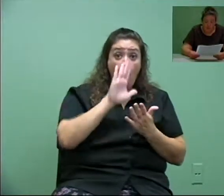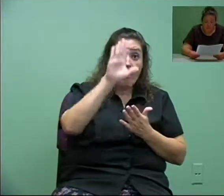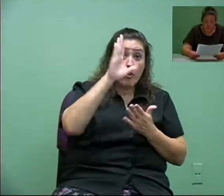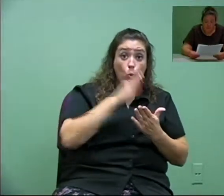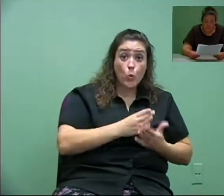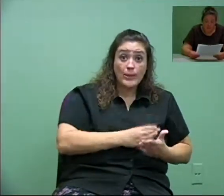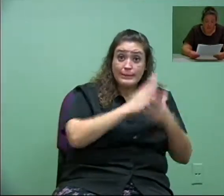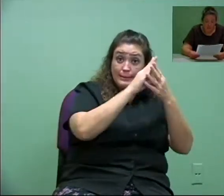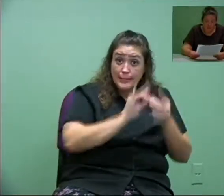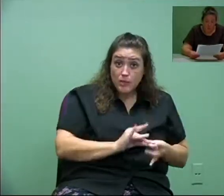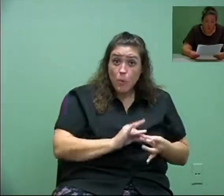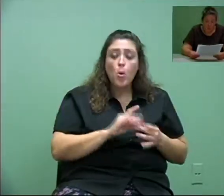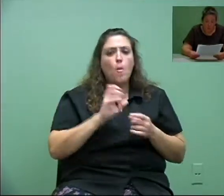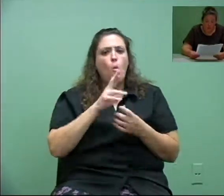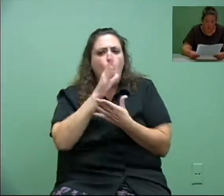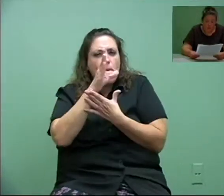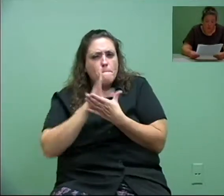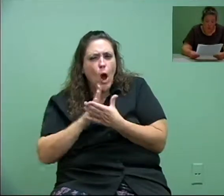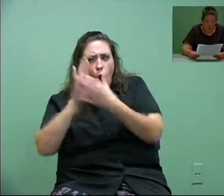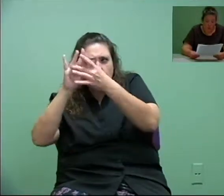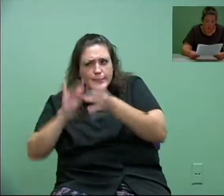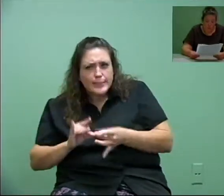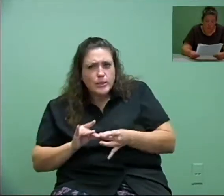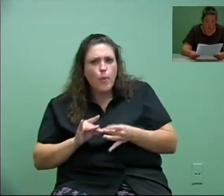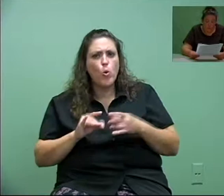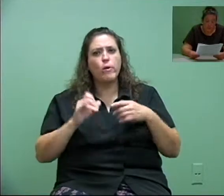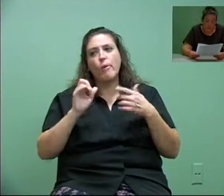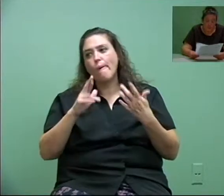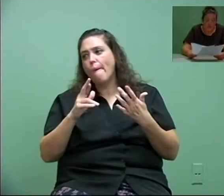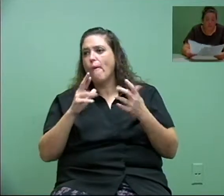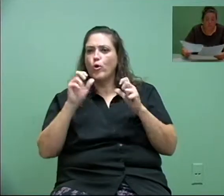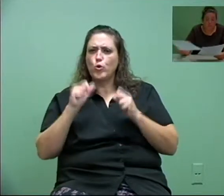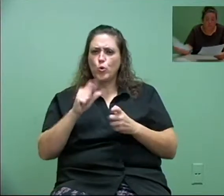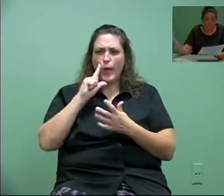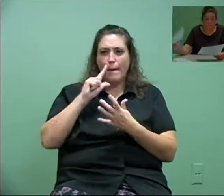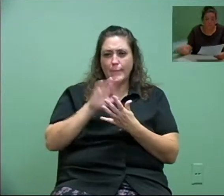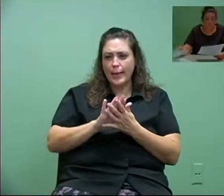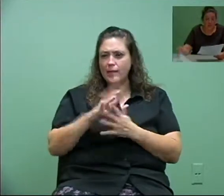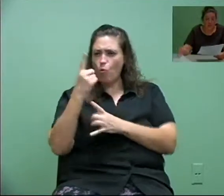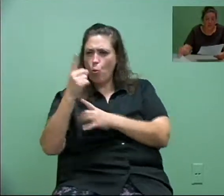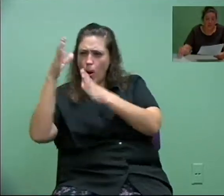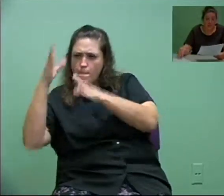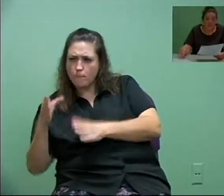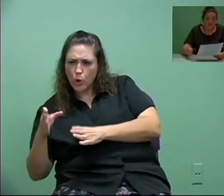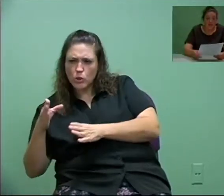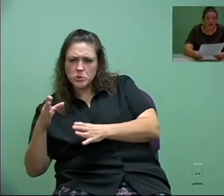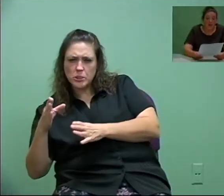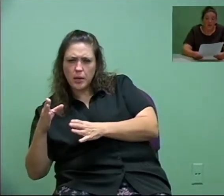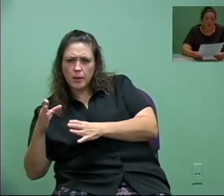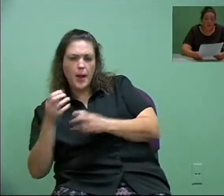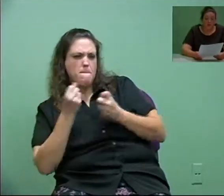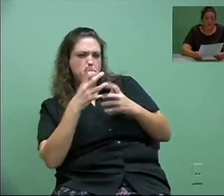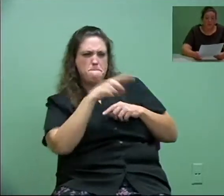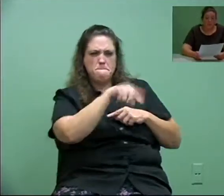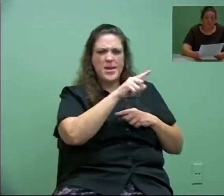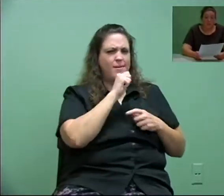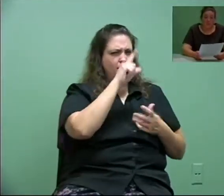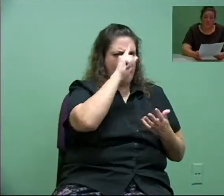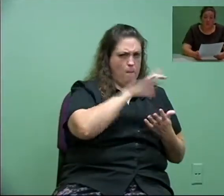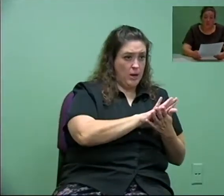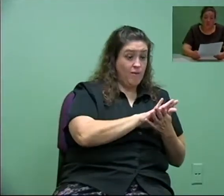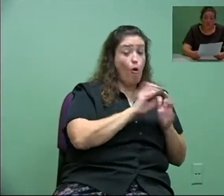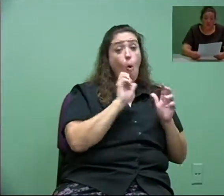many witnesses against one or one witness against many. In deciding whether a